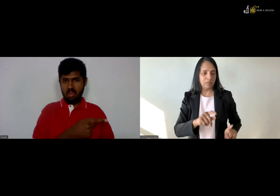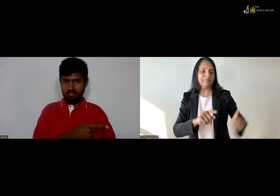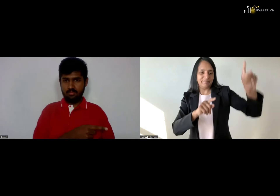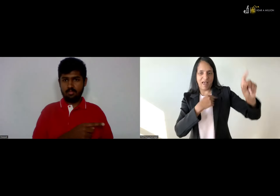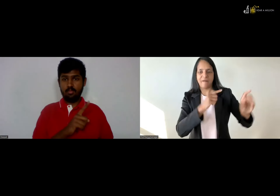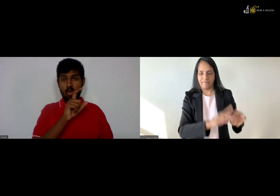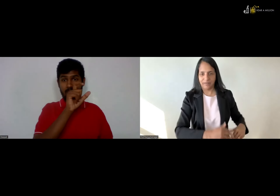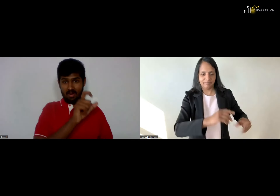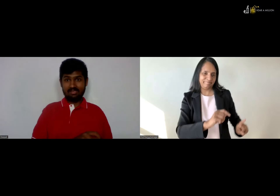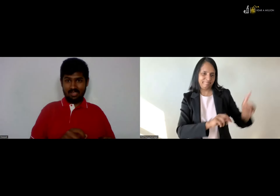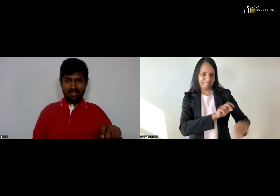not equal.